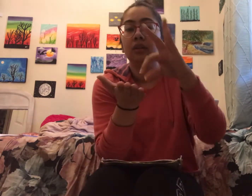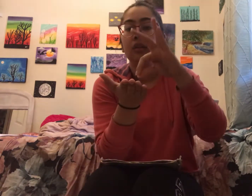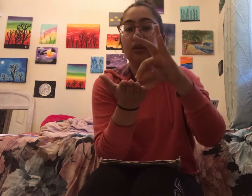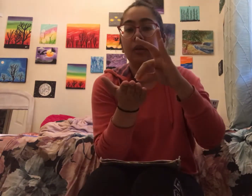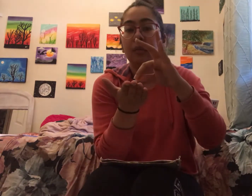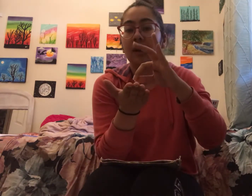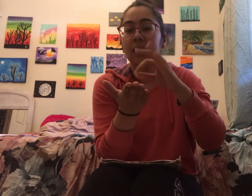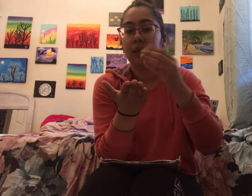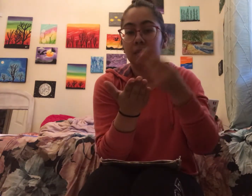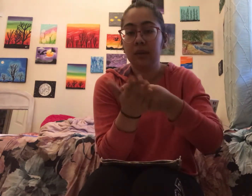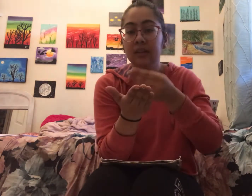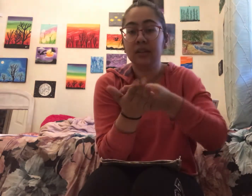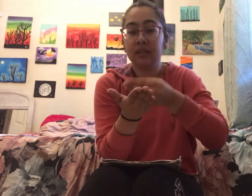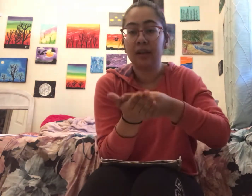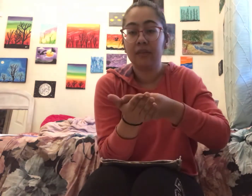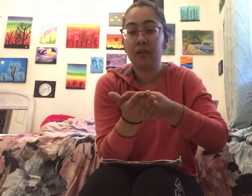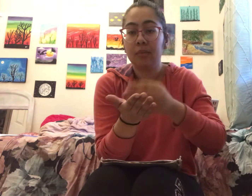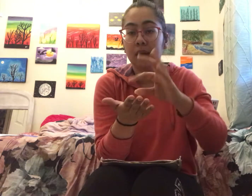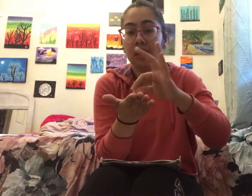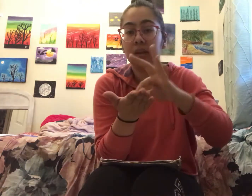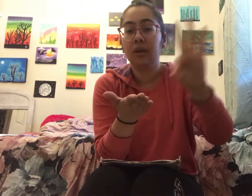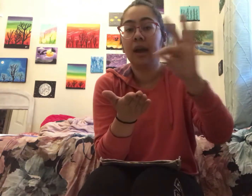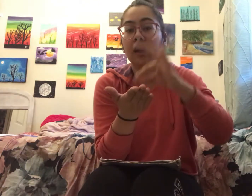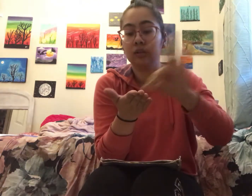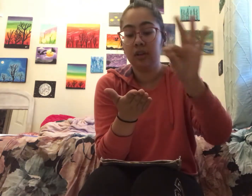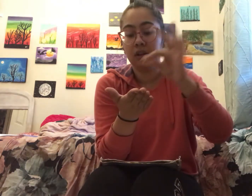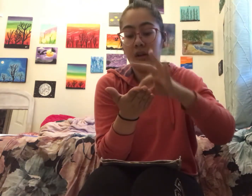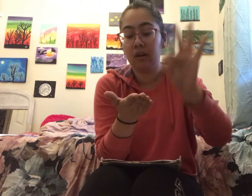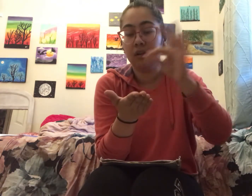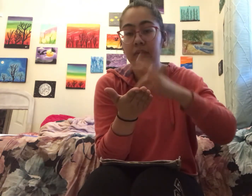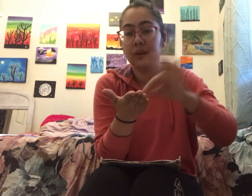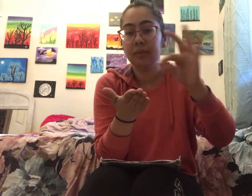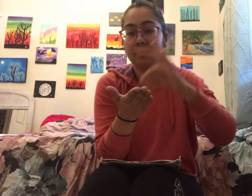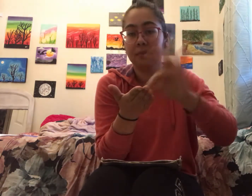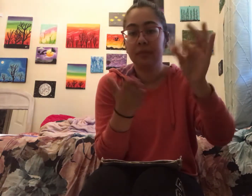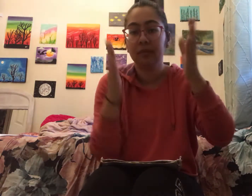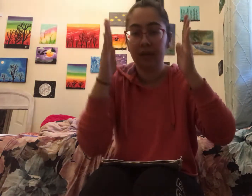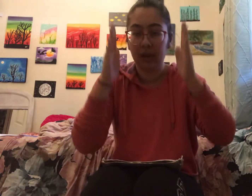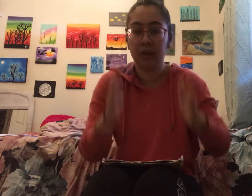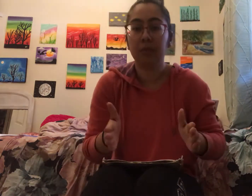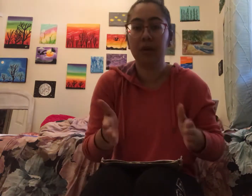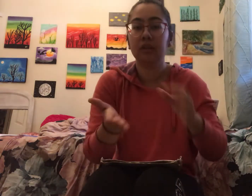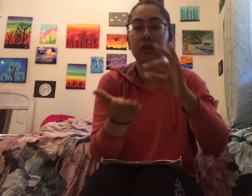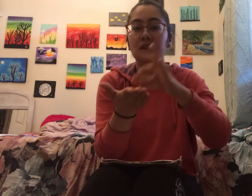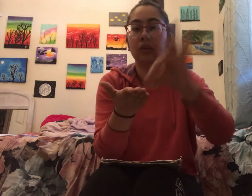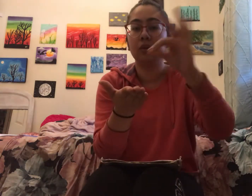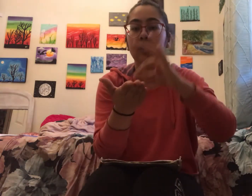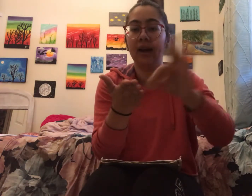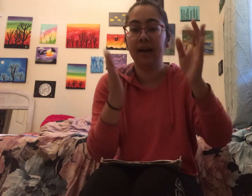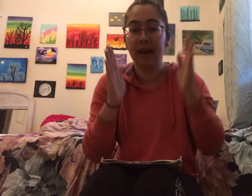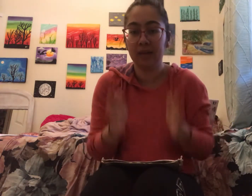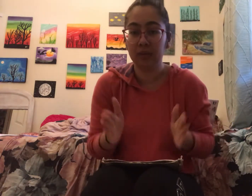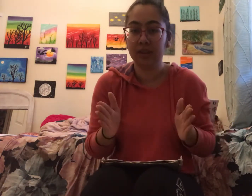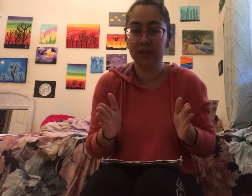So the money, because it's a sign for money, they're counting all of it. And then person, so accountant.